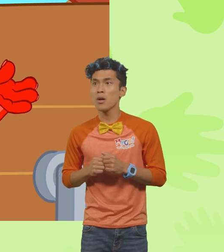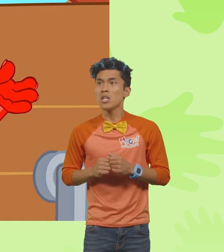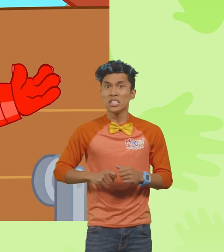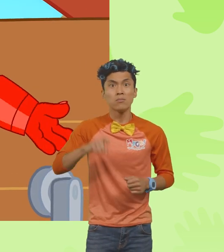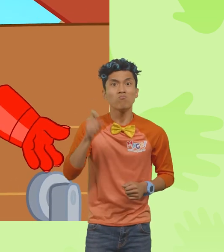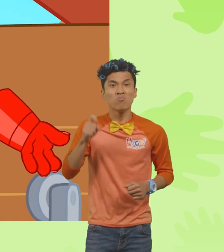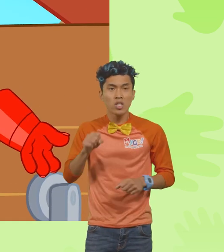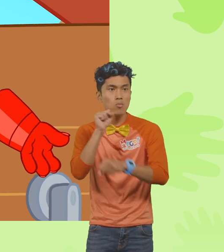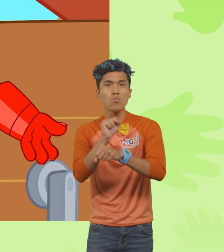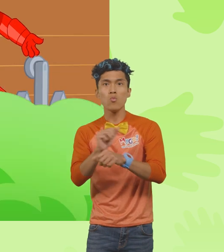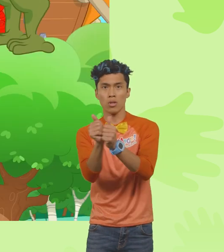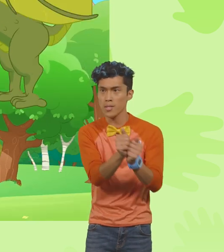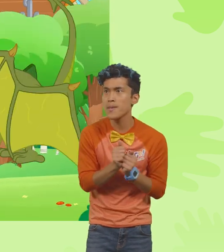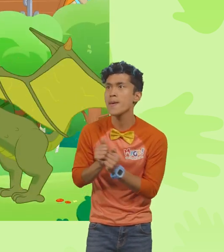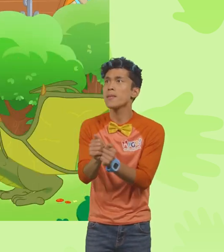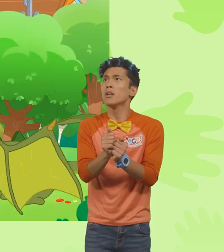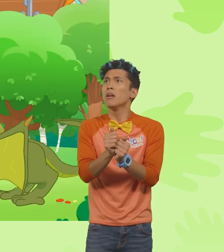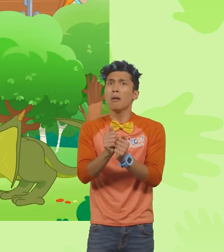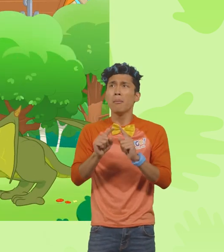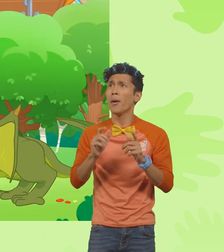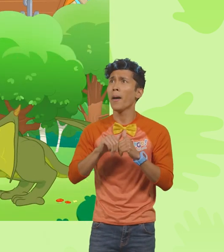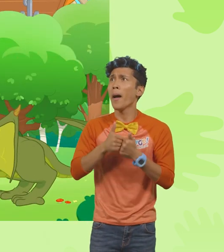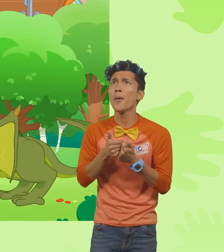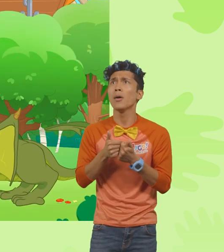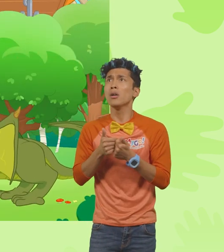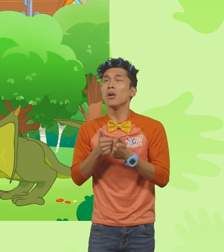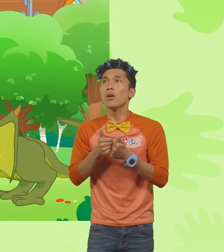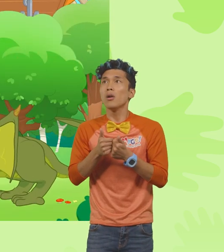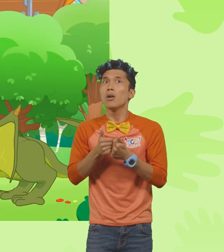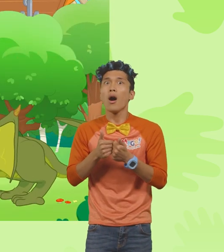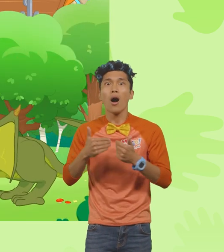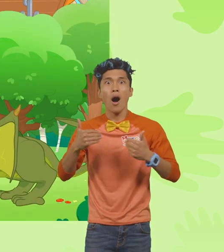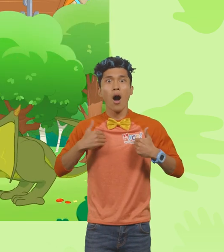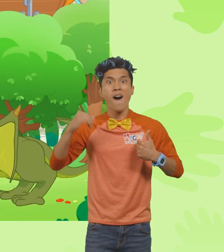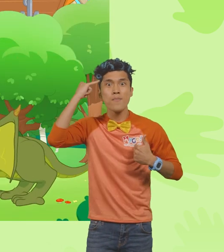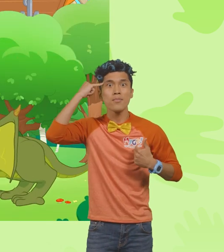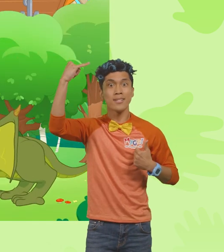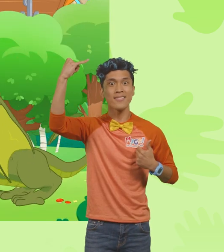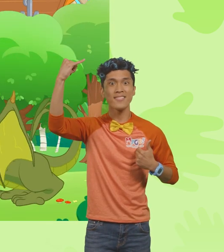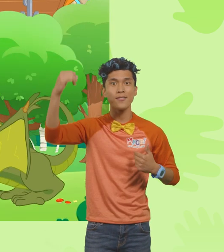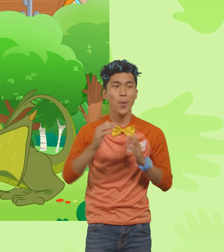To work together. But how? I've got an idea.